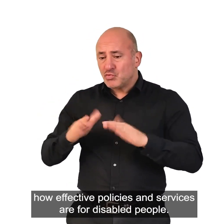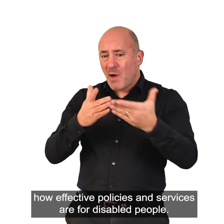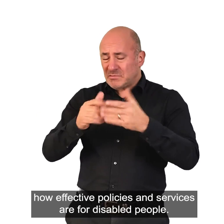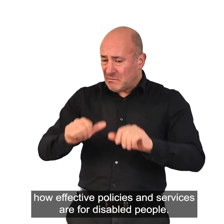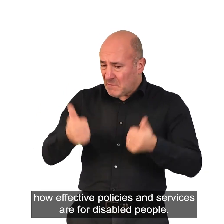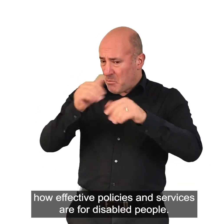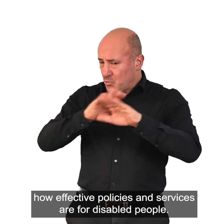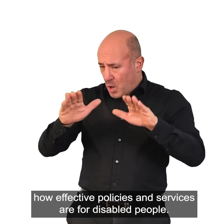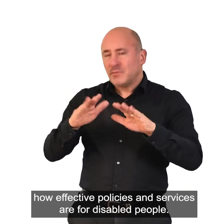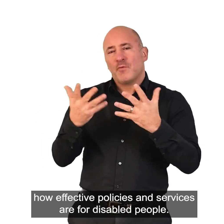people.